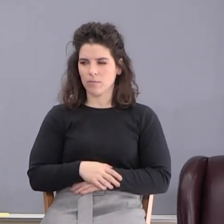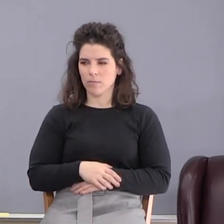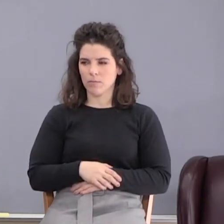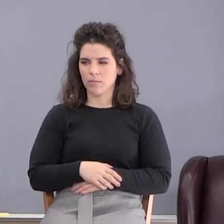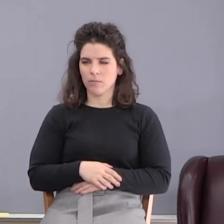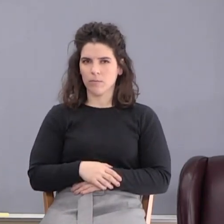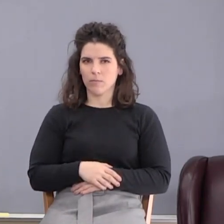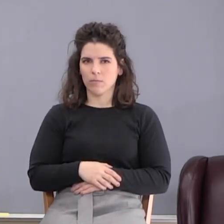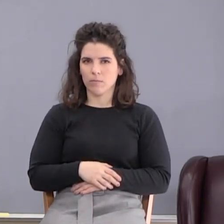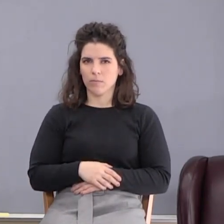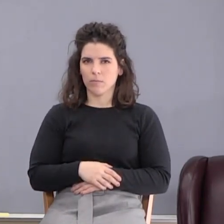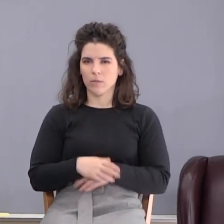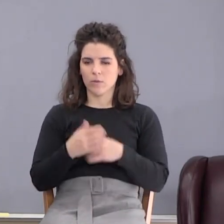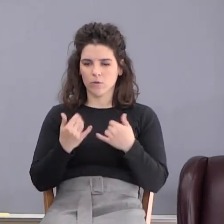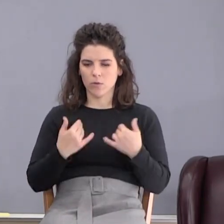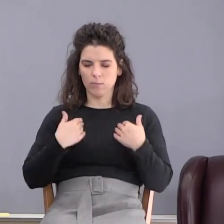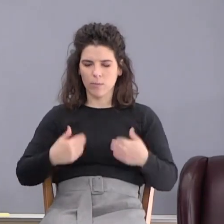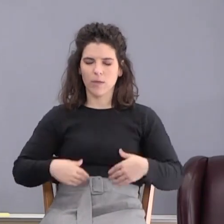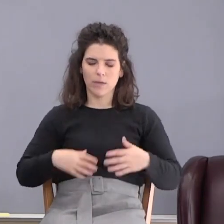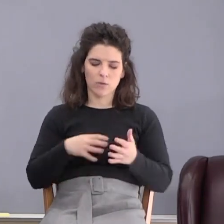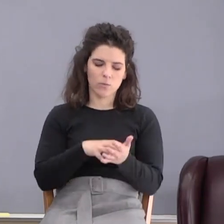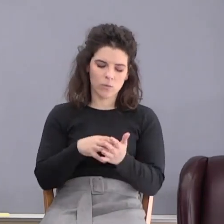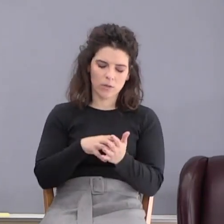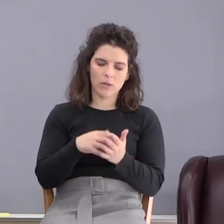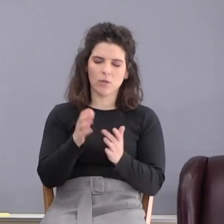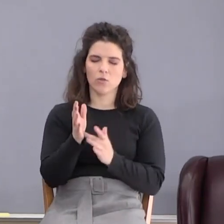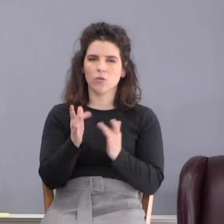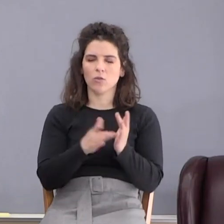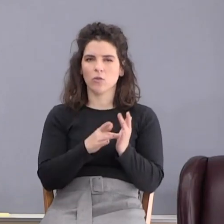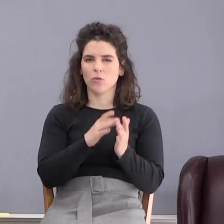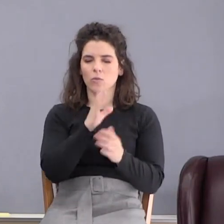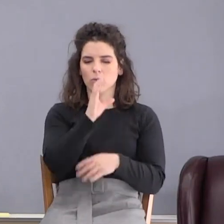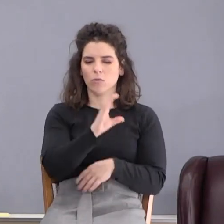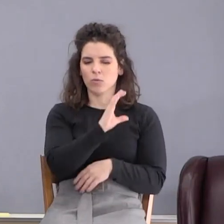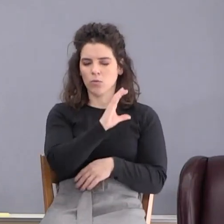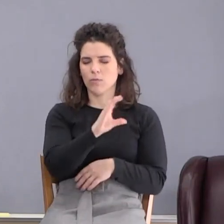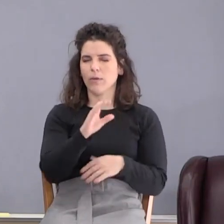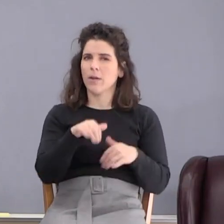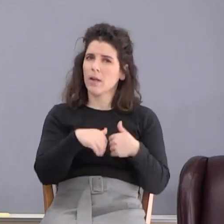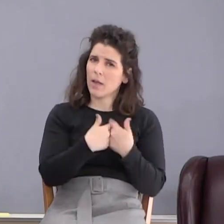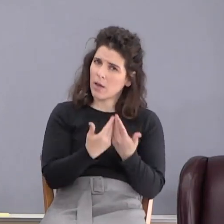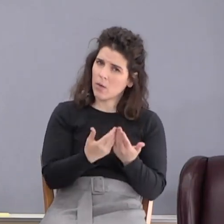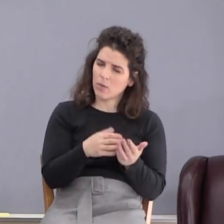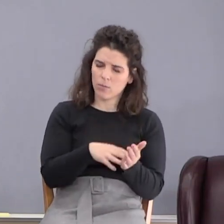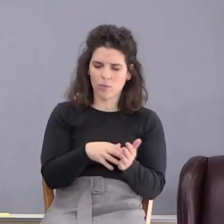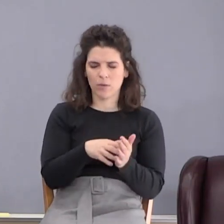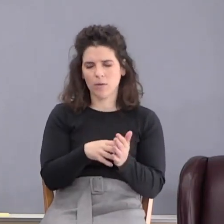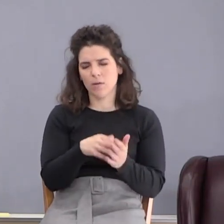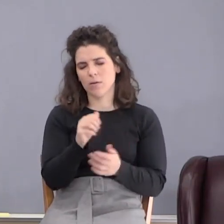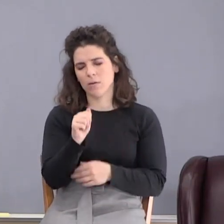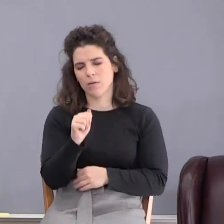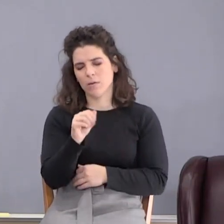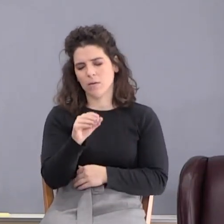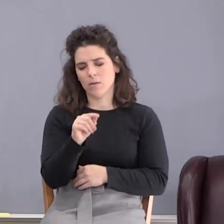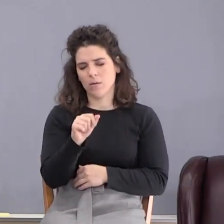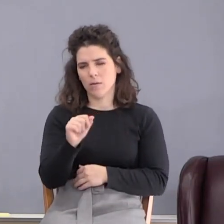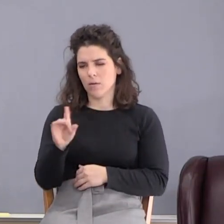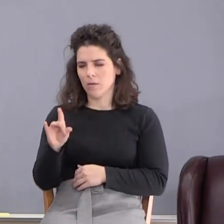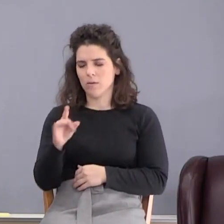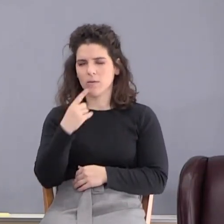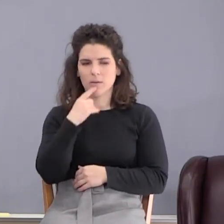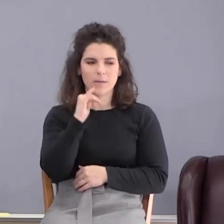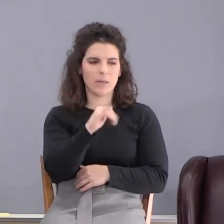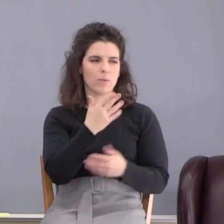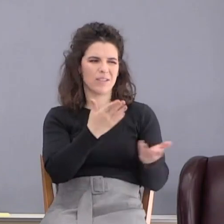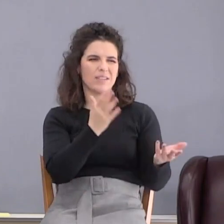weak. By the way, Jesus was crucified how? In weakness. Acts chapter 8 says that that was his